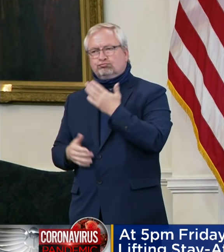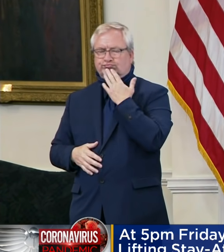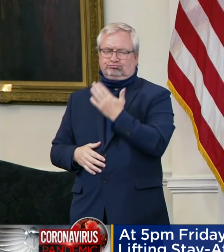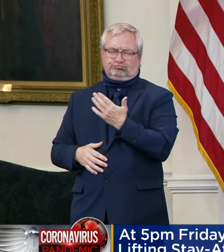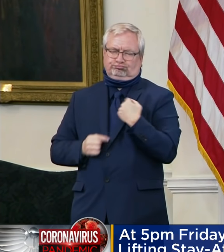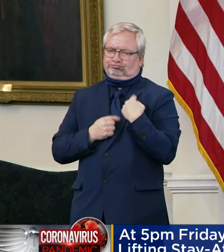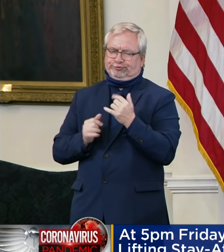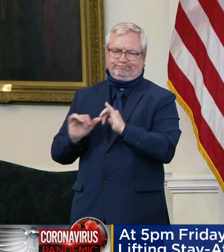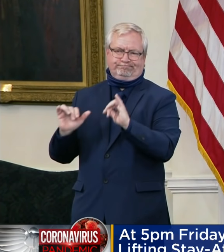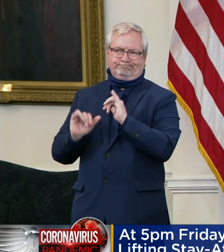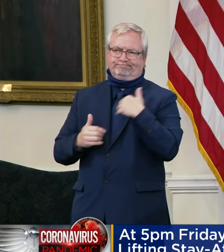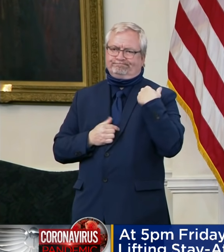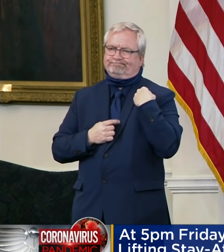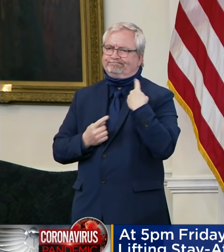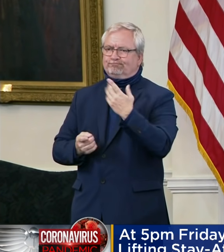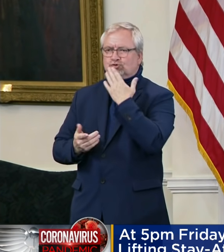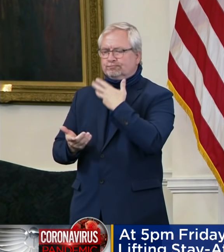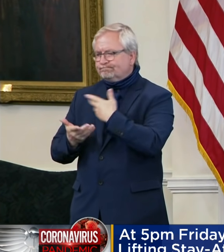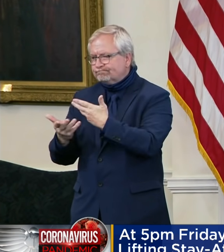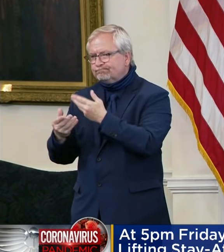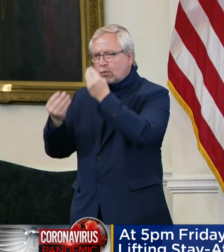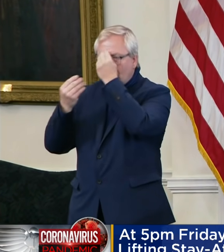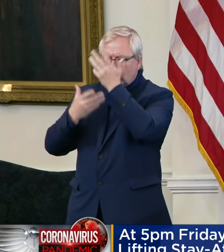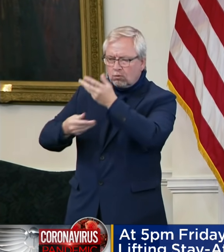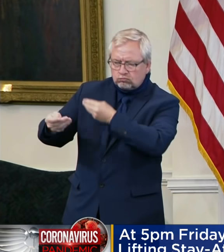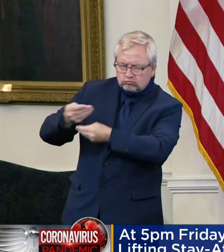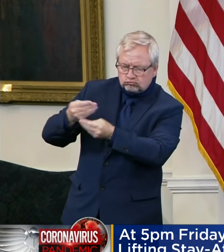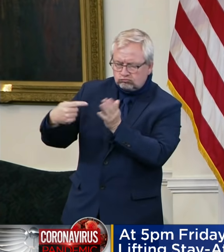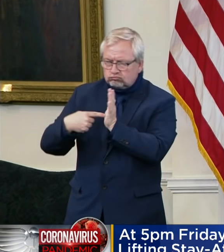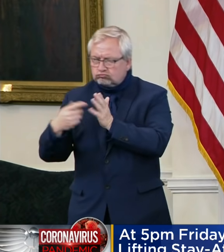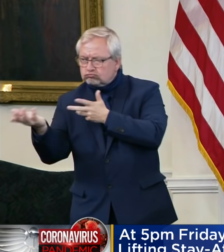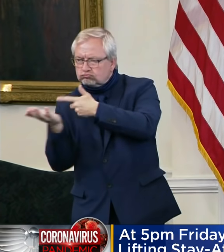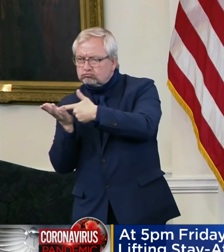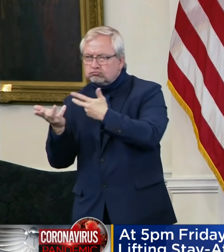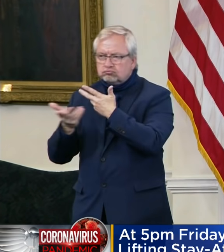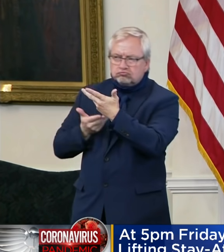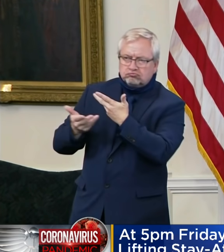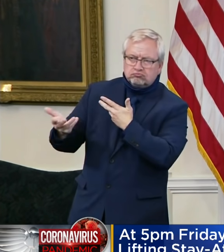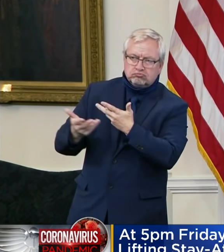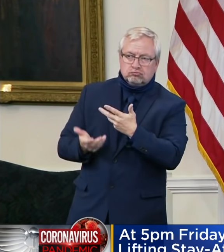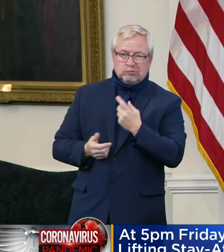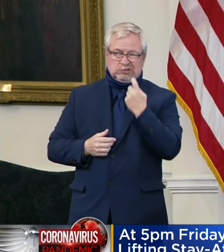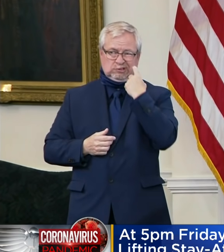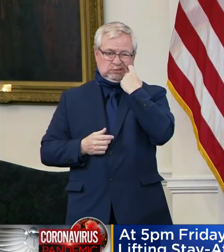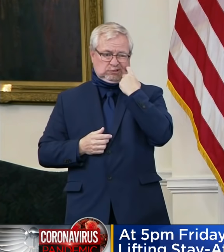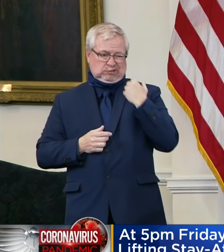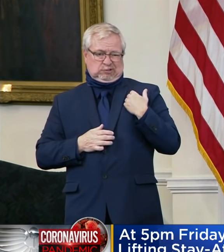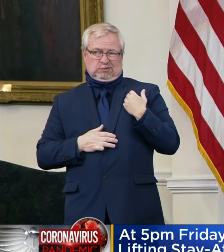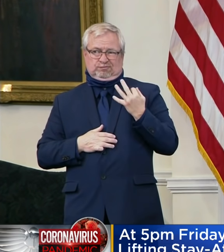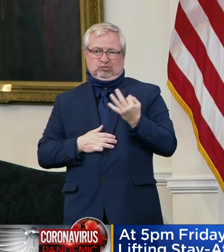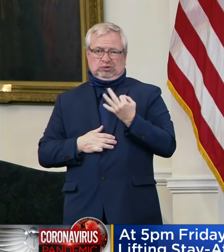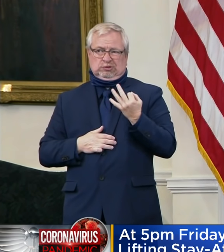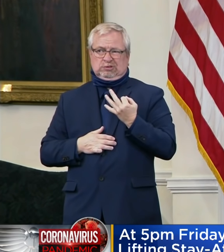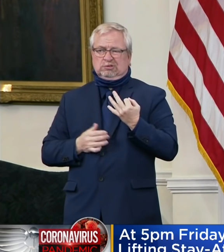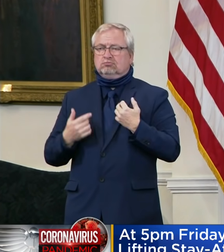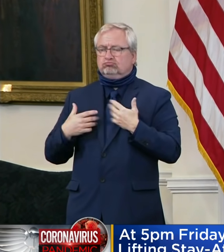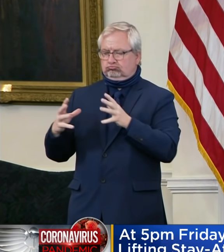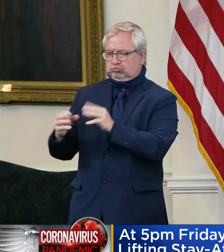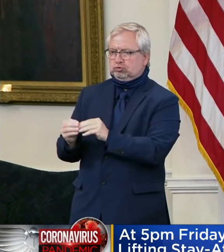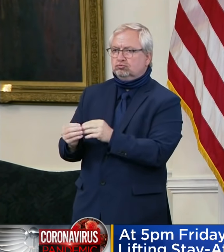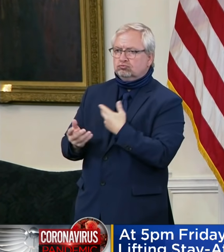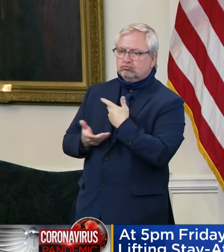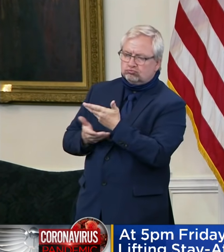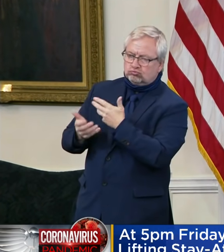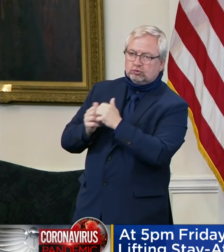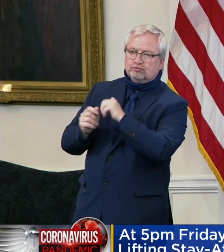Virginia. We just had a discussion, I believe it was Friday, with Governor Northam and